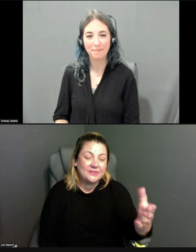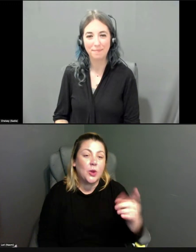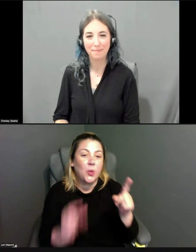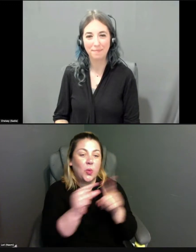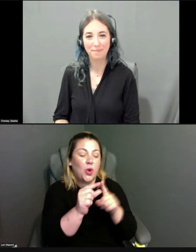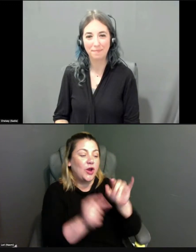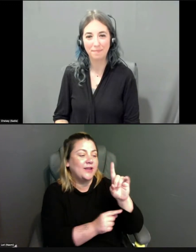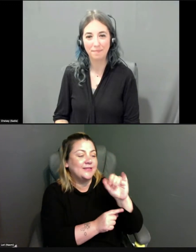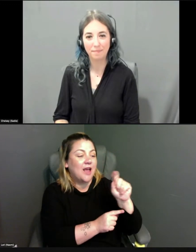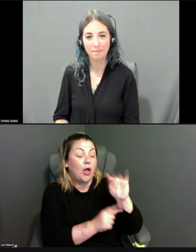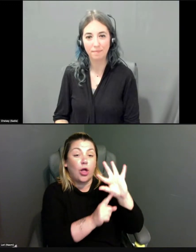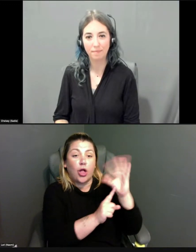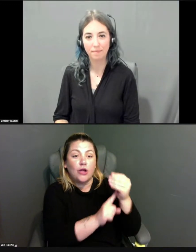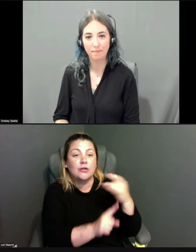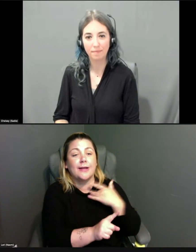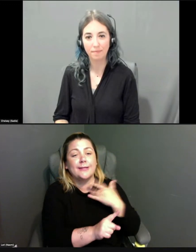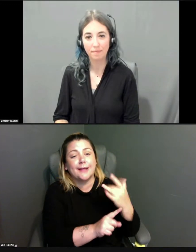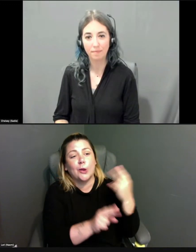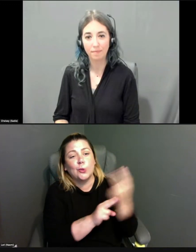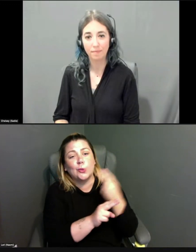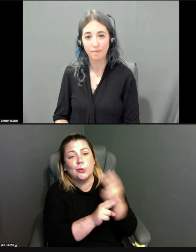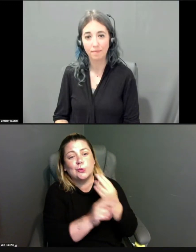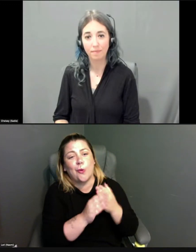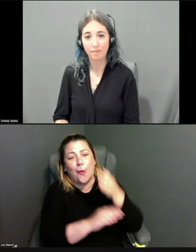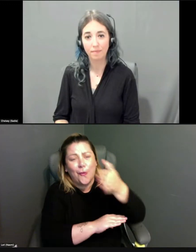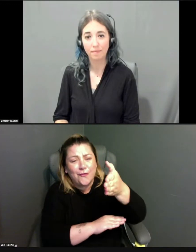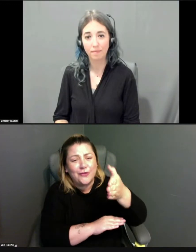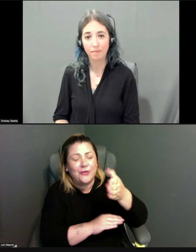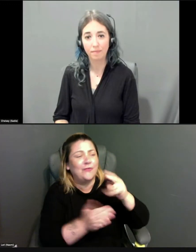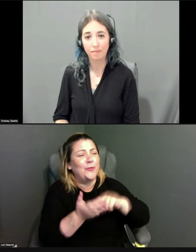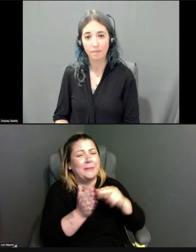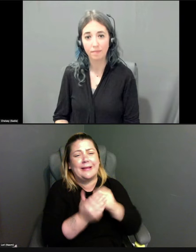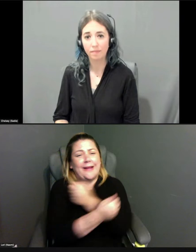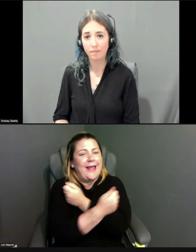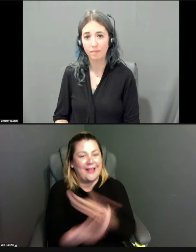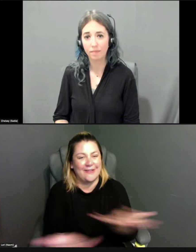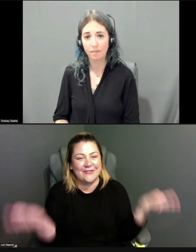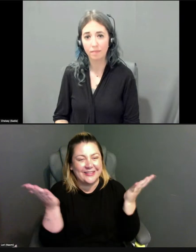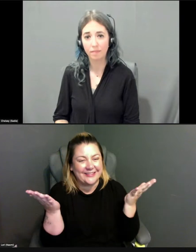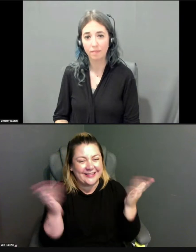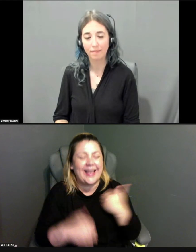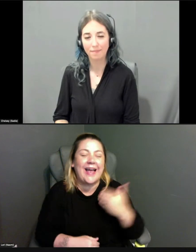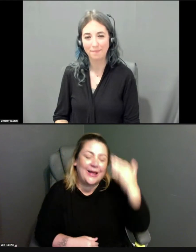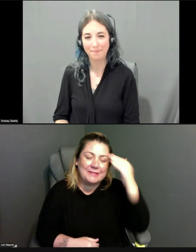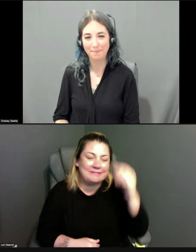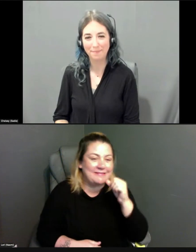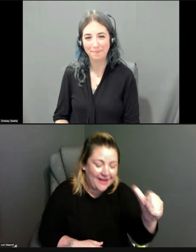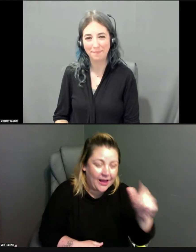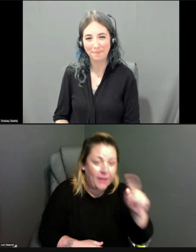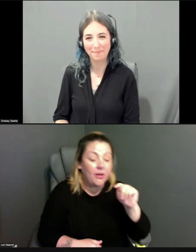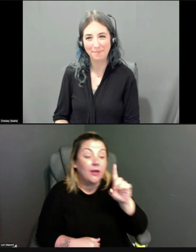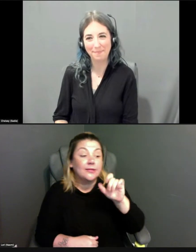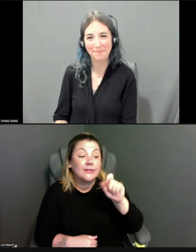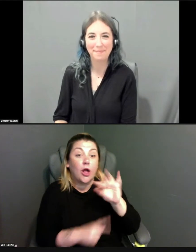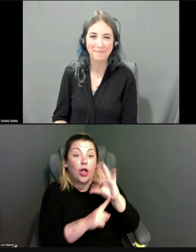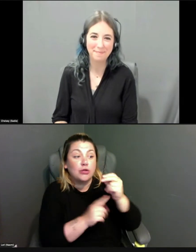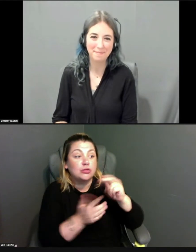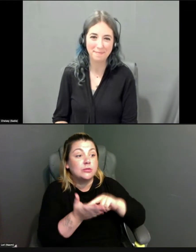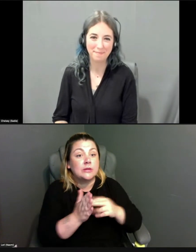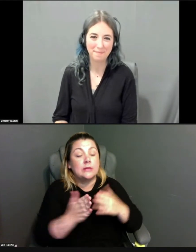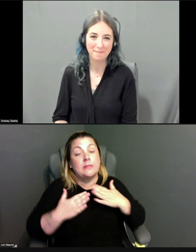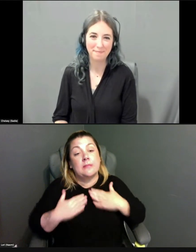that for everything that, tells us, like, again, that there's a wrong way to have a body, or that makes us